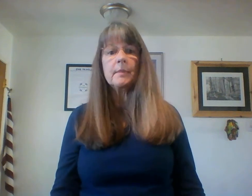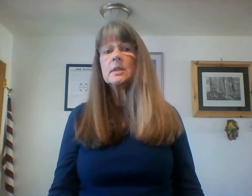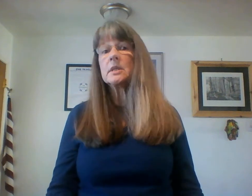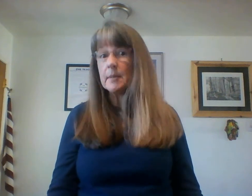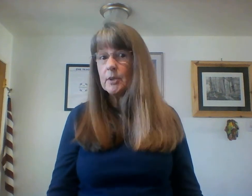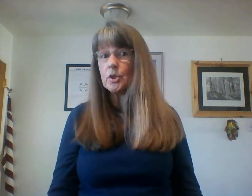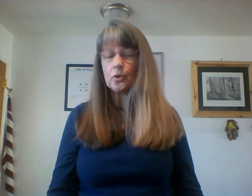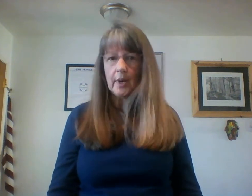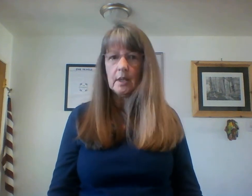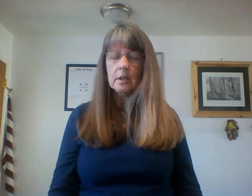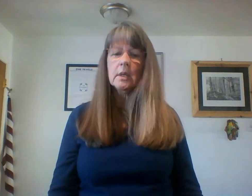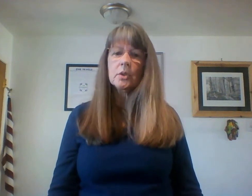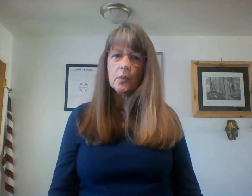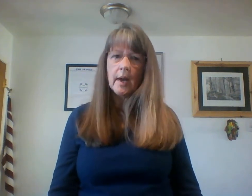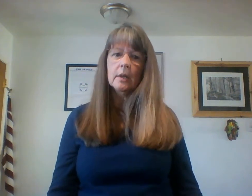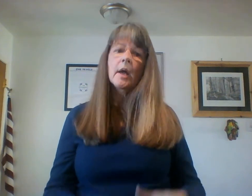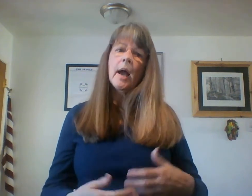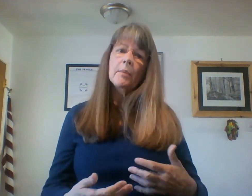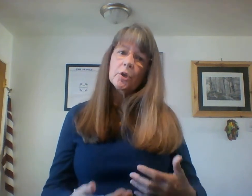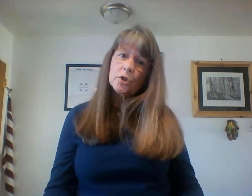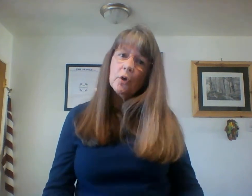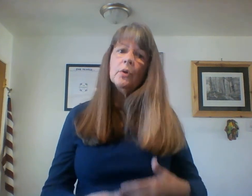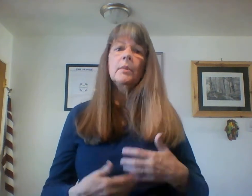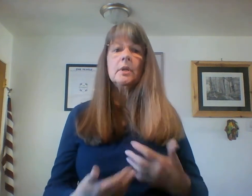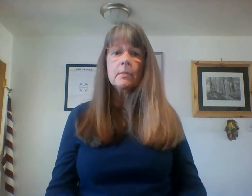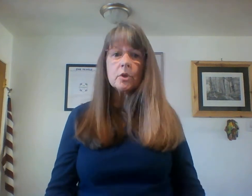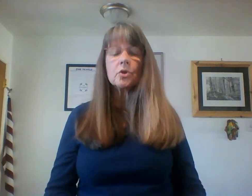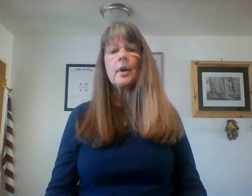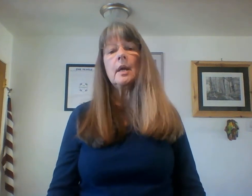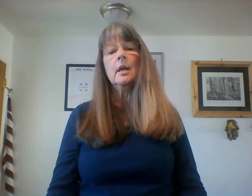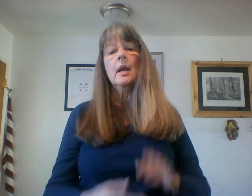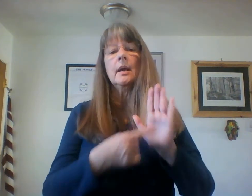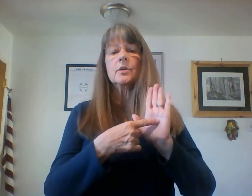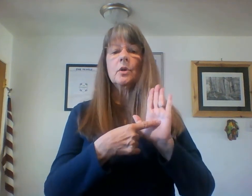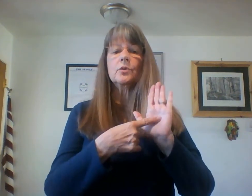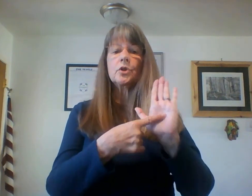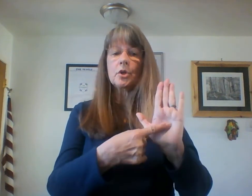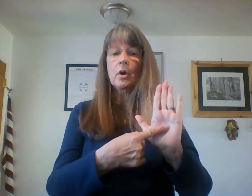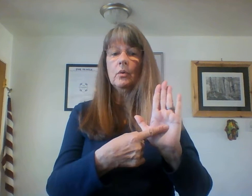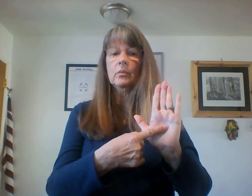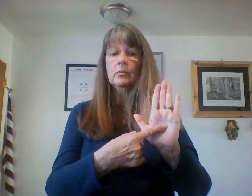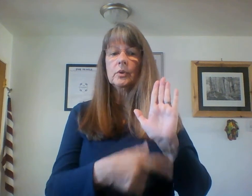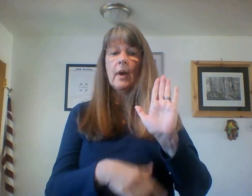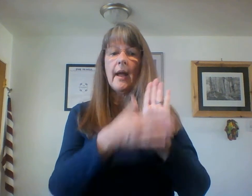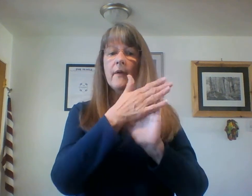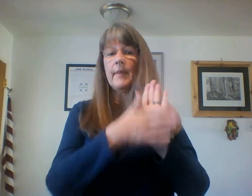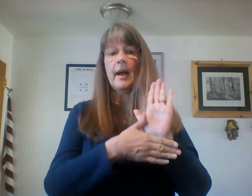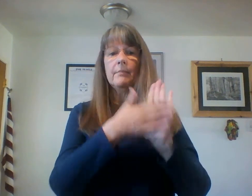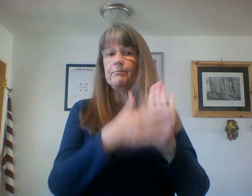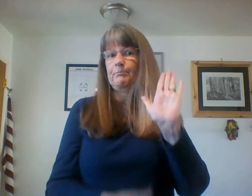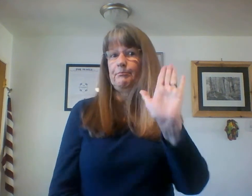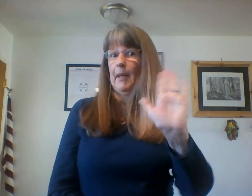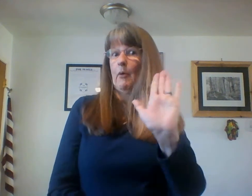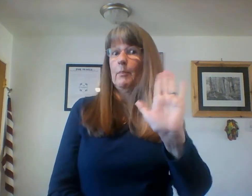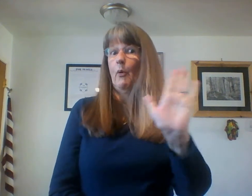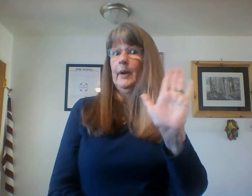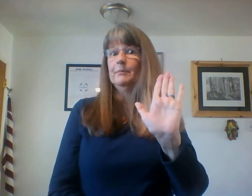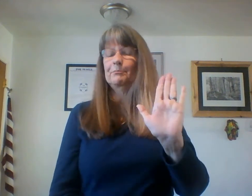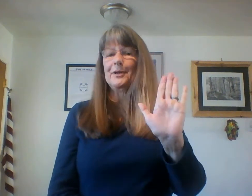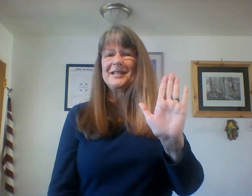means demonstrate as well. I'm going to show you, I'm going to demonstrate. So show. So I have my PowerPoint